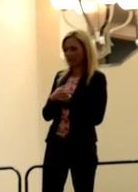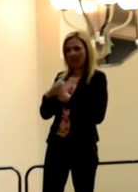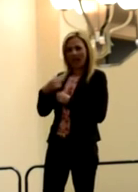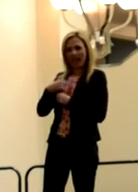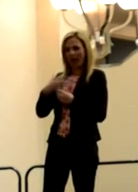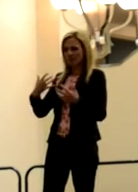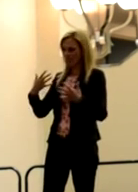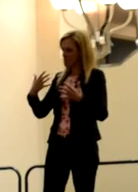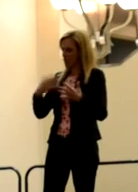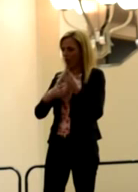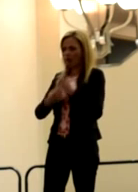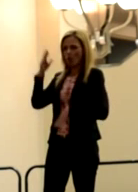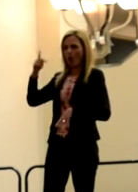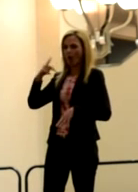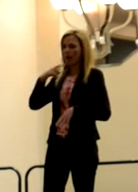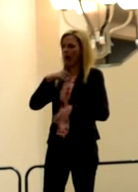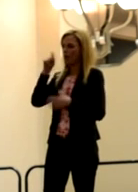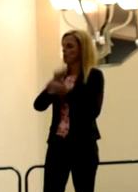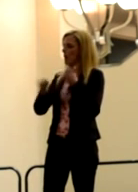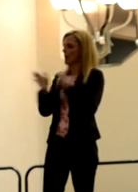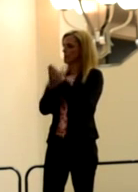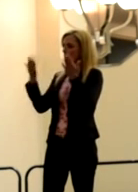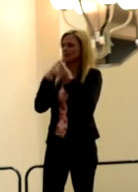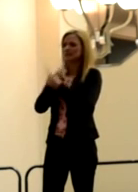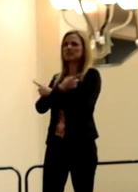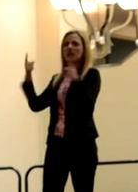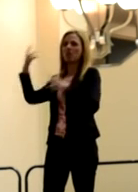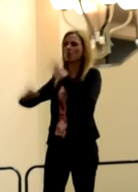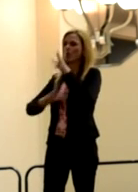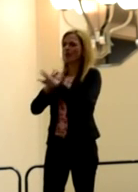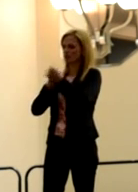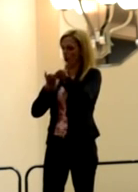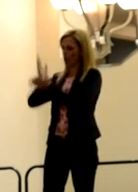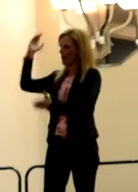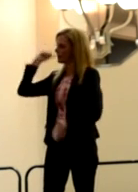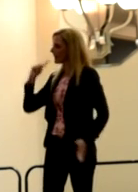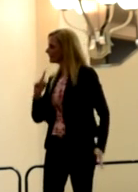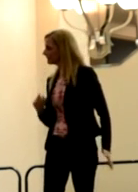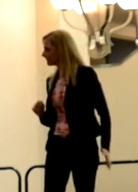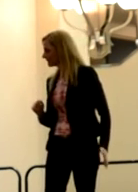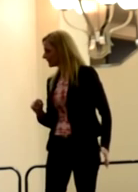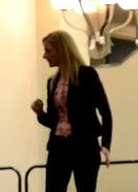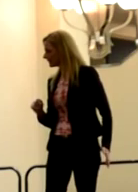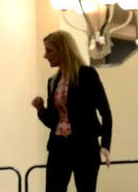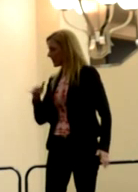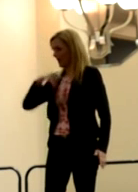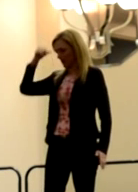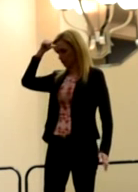neighbors. And I said to myself, when I grow up, I'm gonna write a book and tell the world that it's okay to be